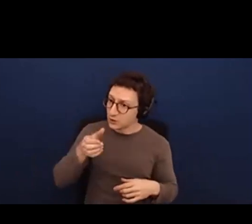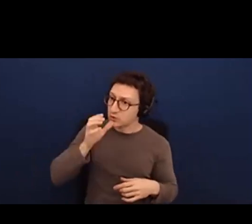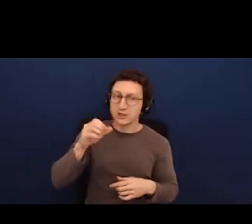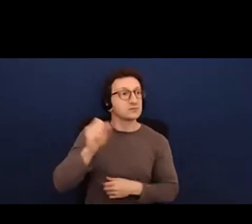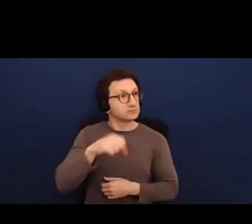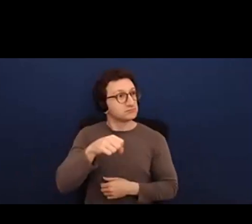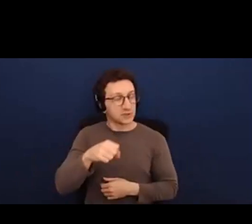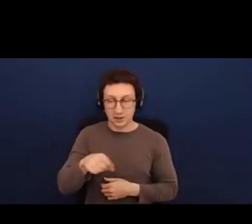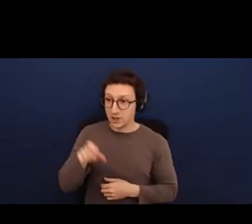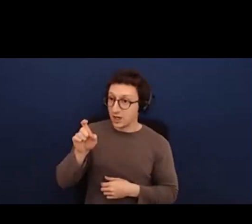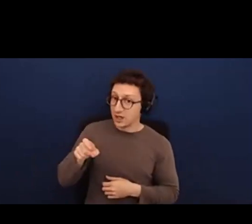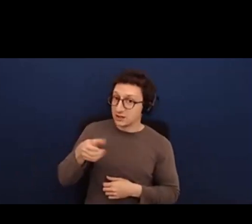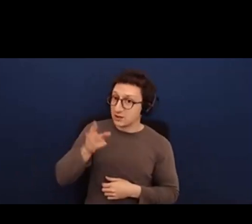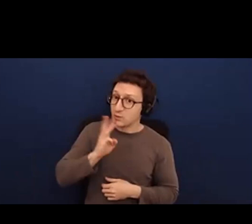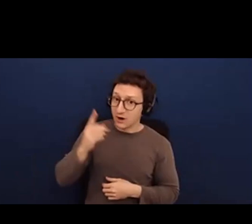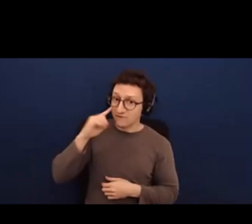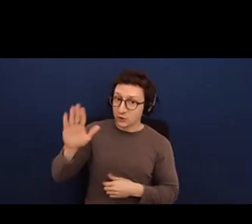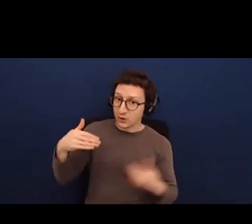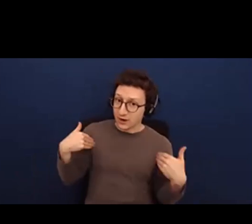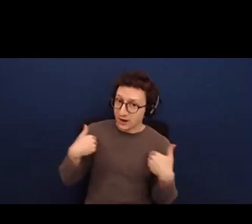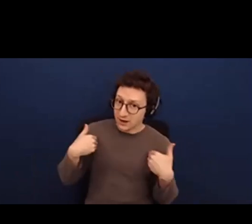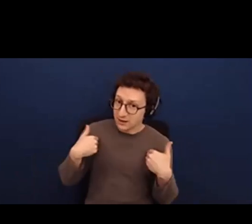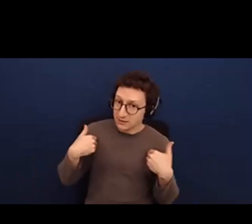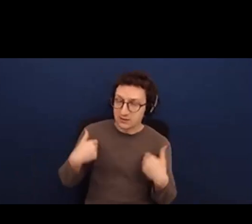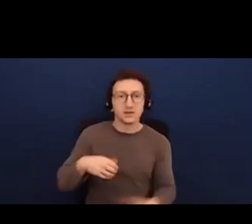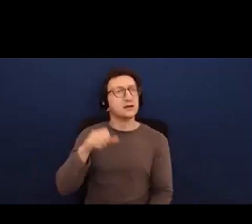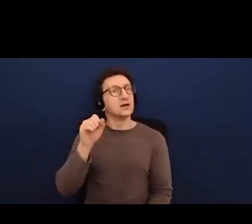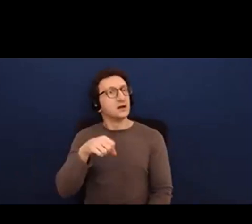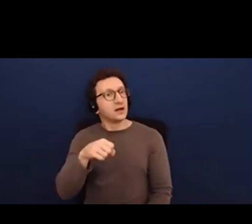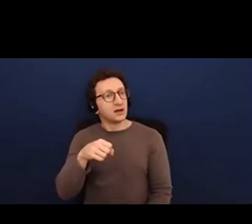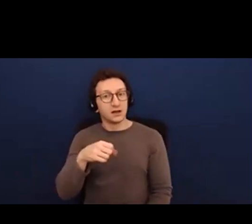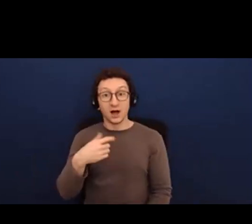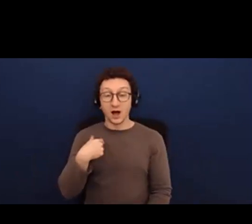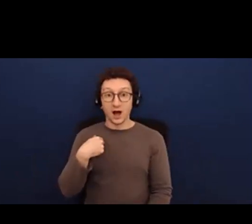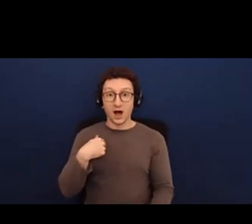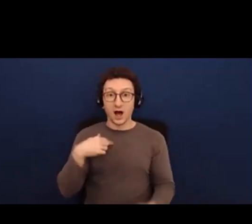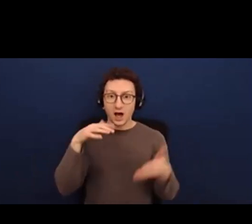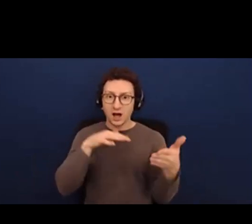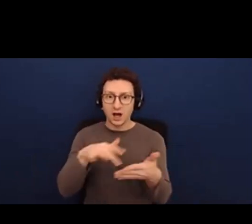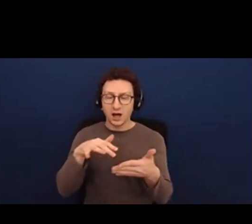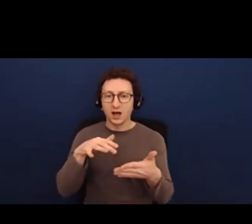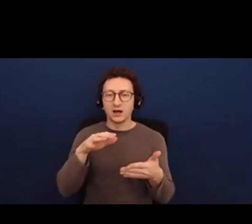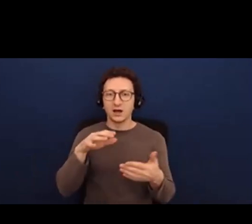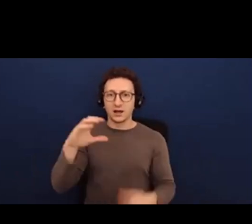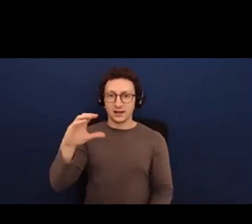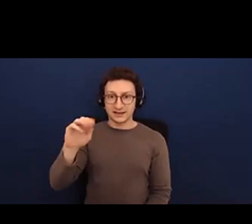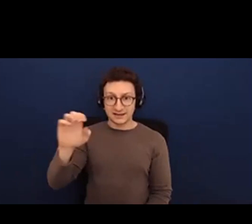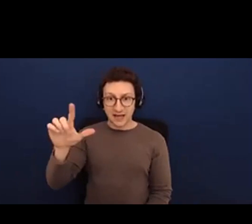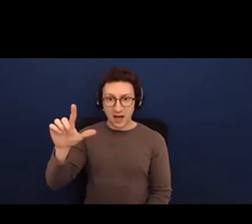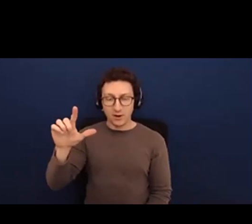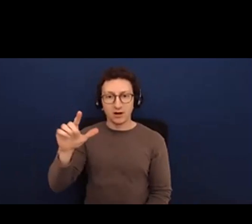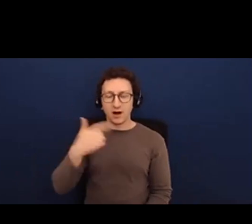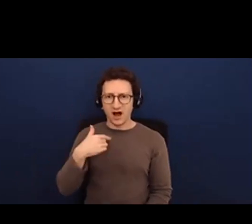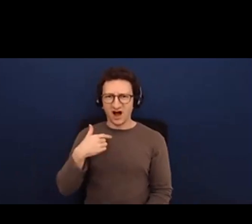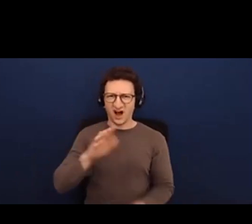camel and I found I found out that a camel can hold up to 20 gallons of water. So I